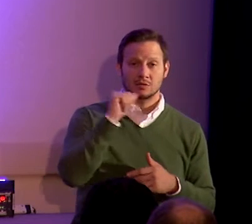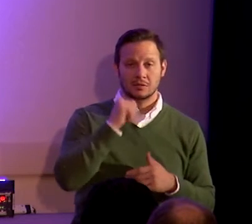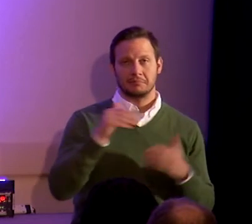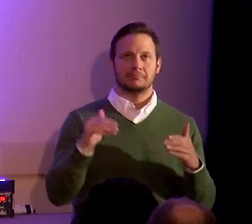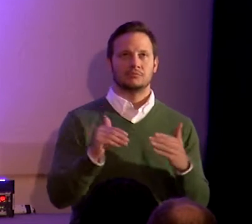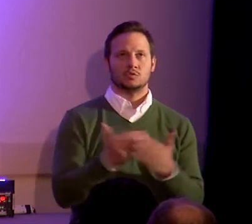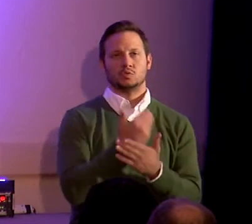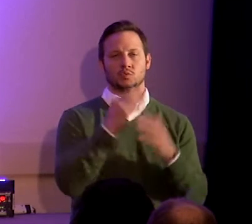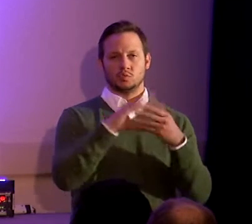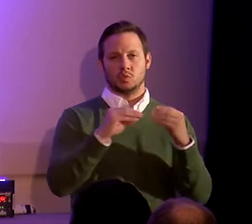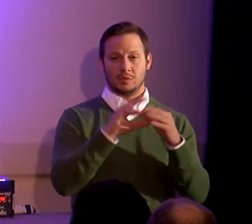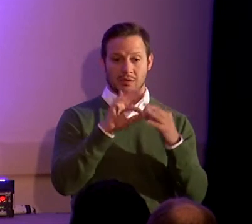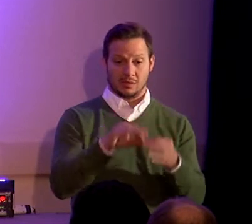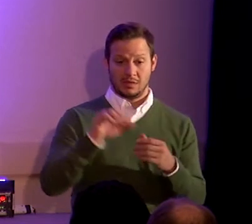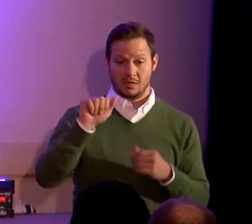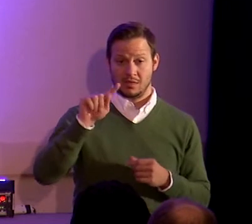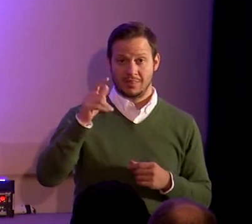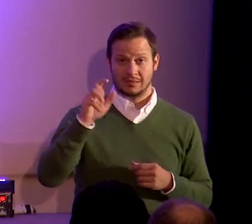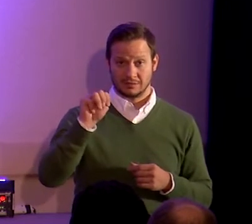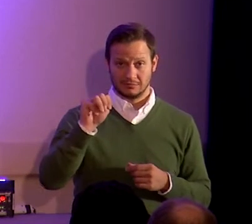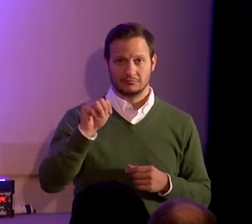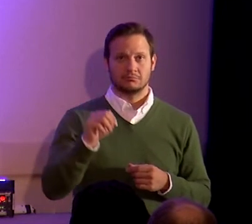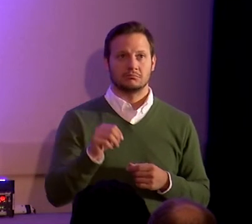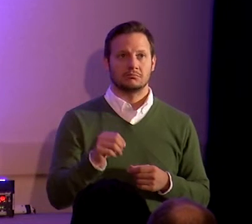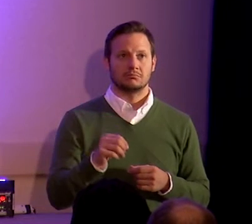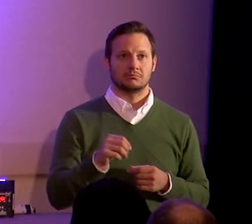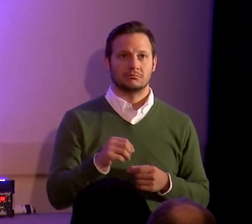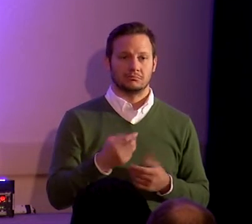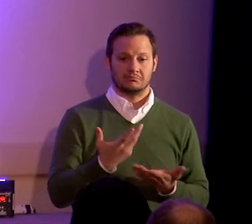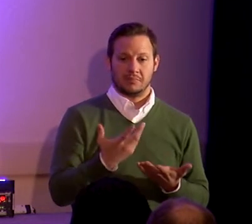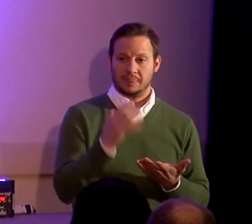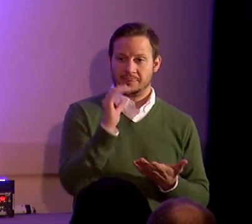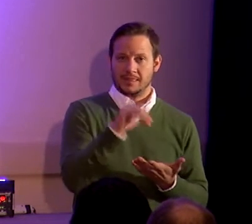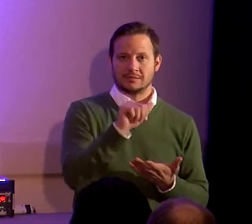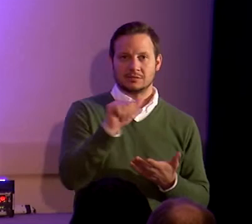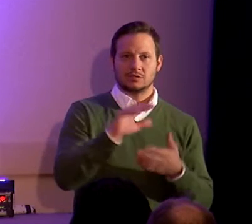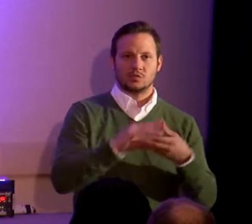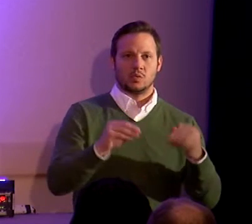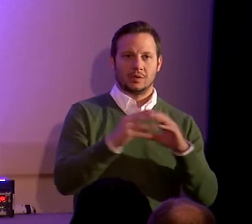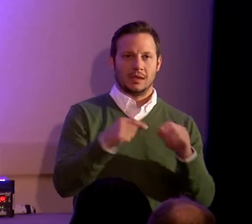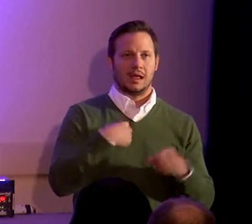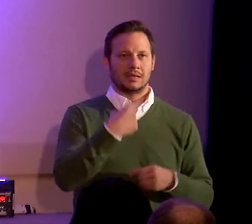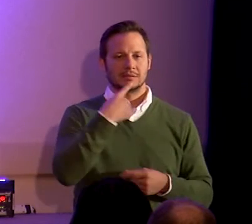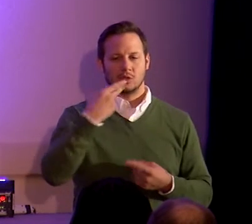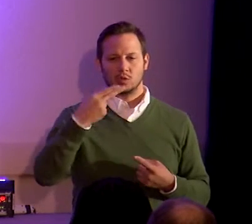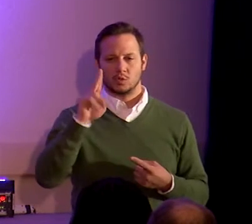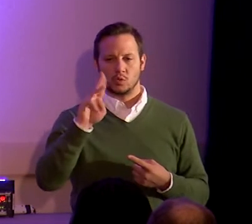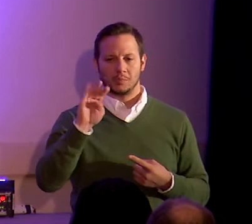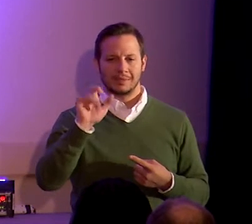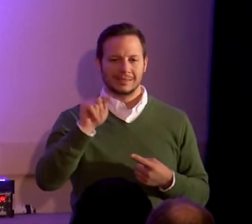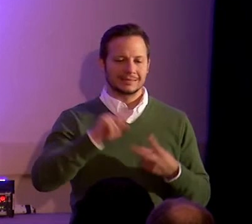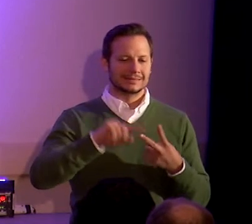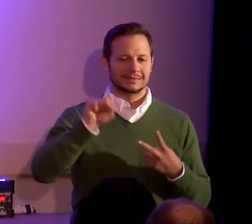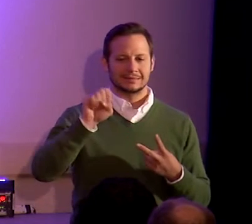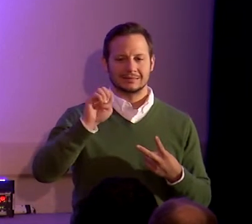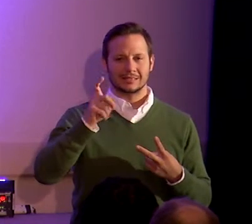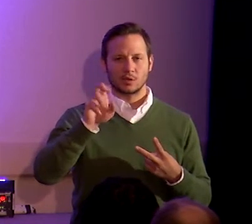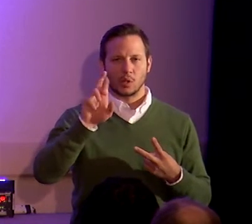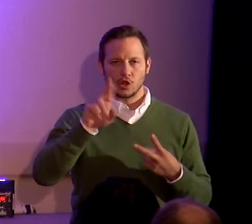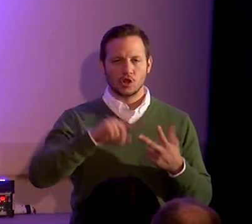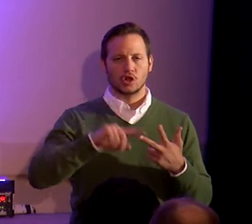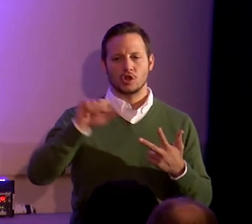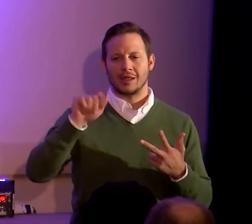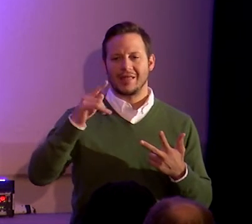news story about atheism, is that it isn't a story. Right? I've said the words humanist, atheist, secular countless times